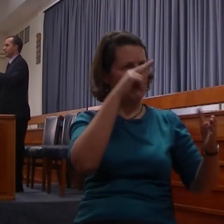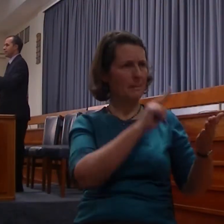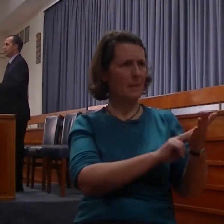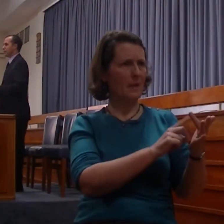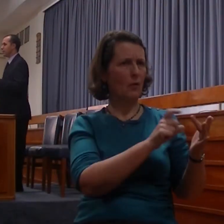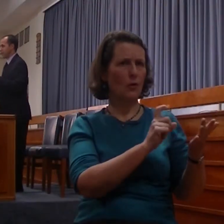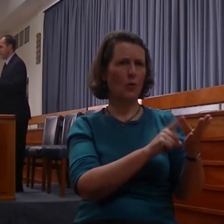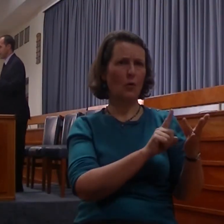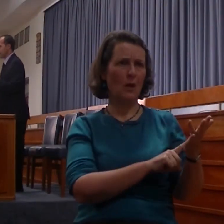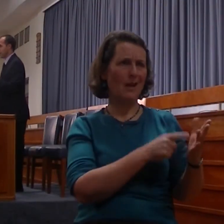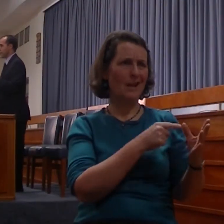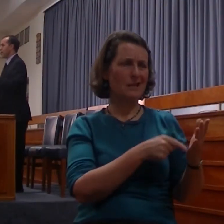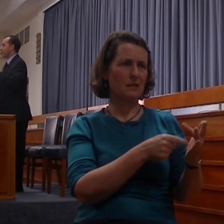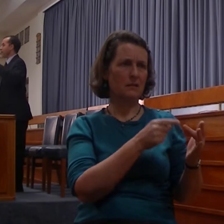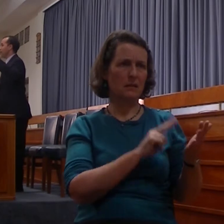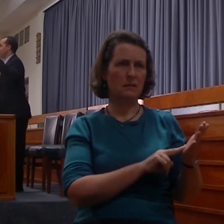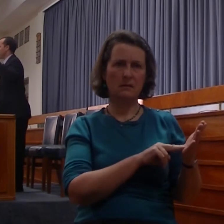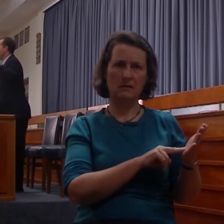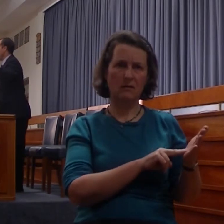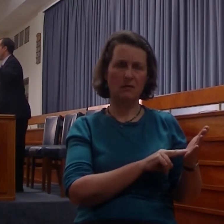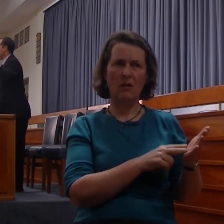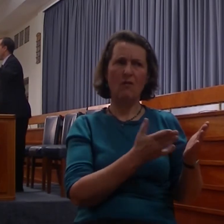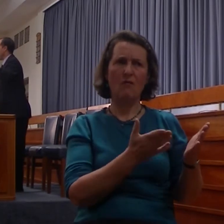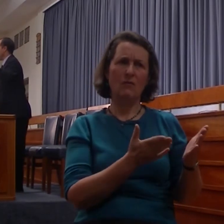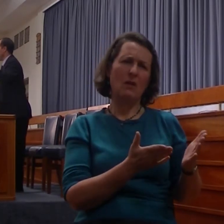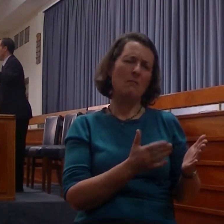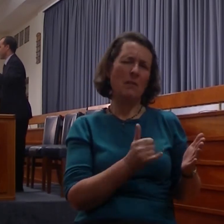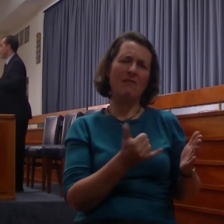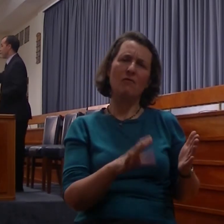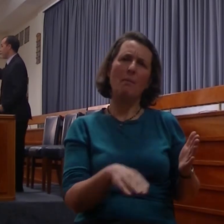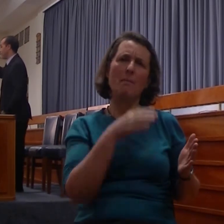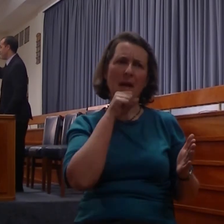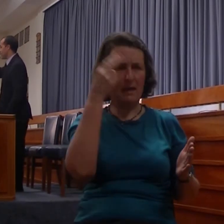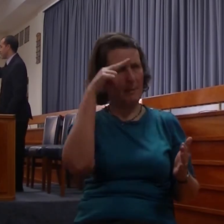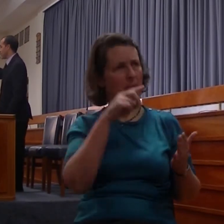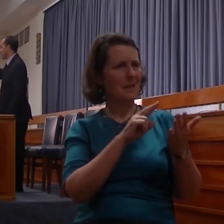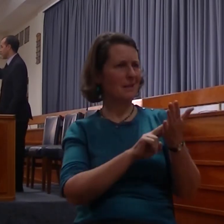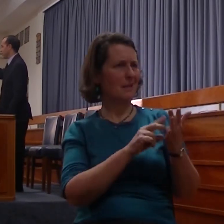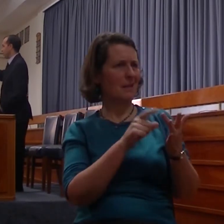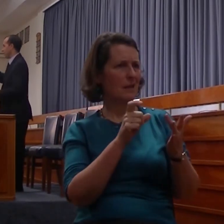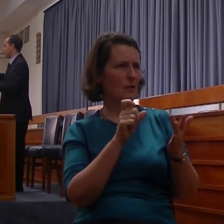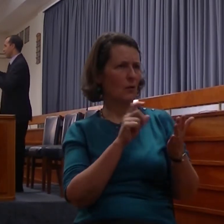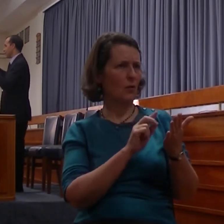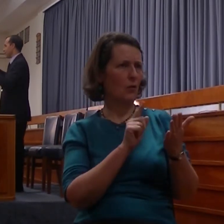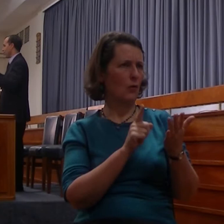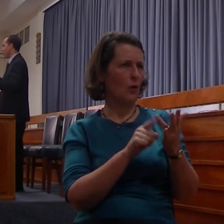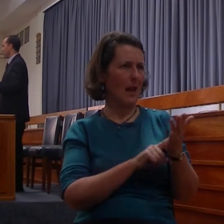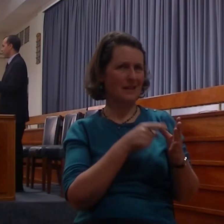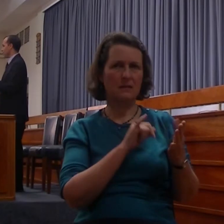are. Some people believe it's a group which generated from Nicholas,